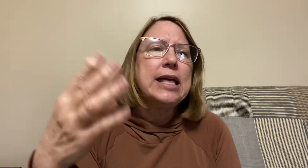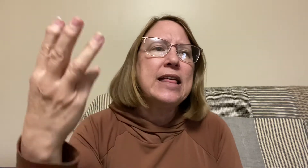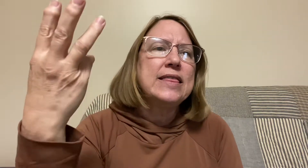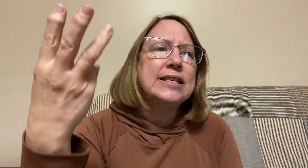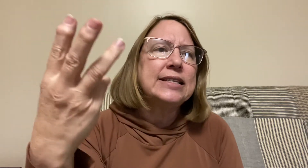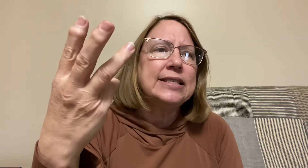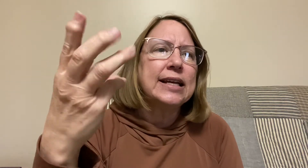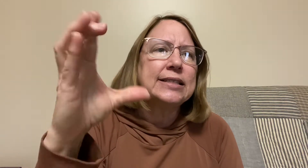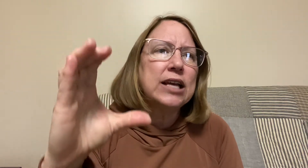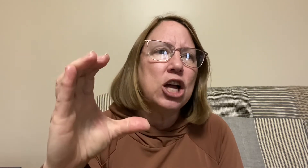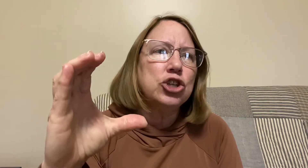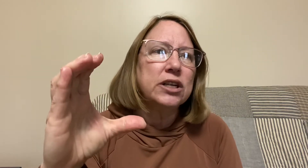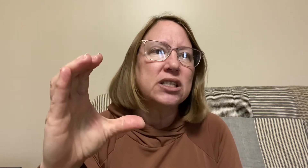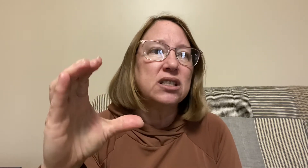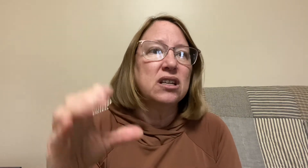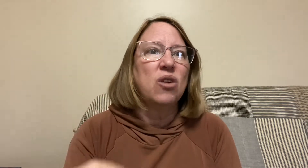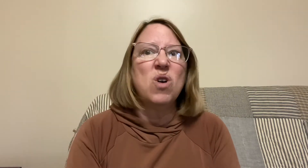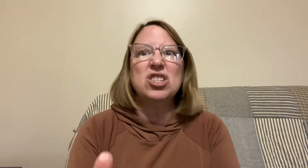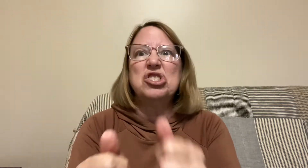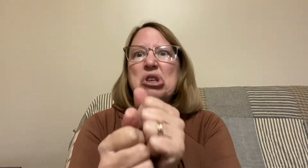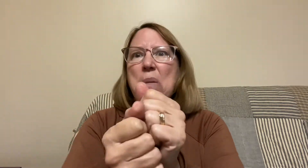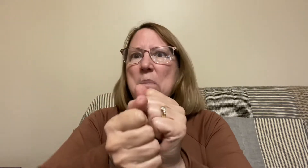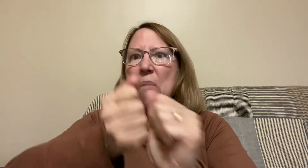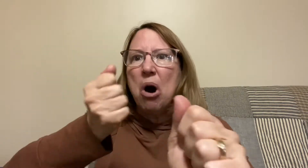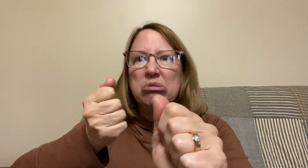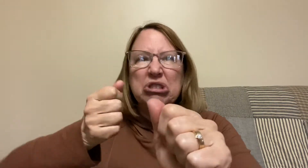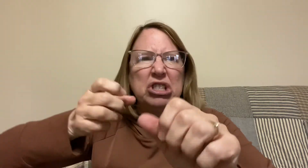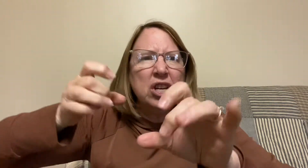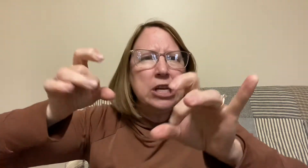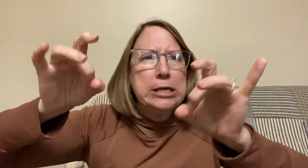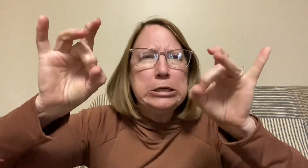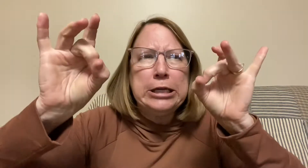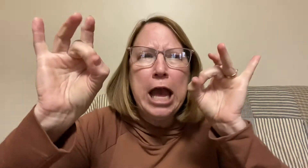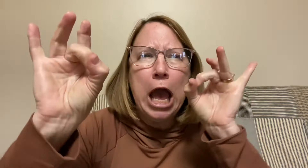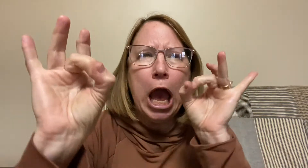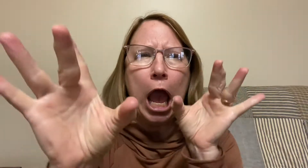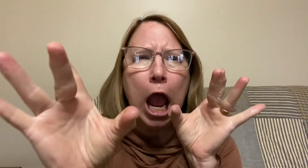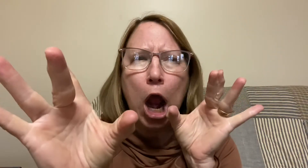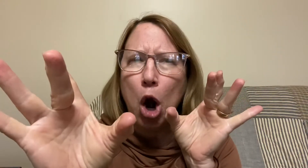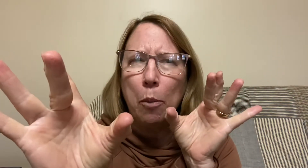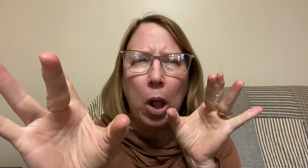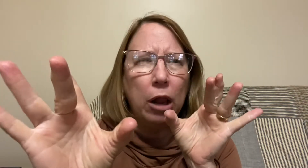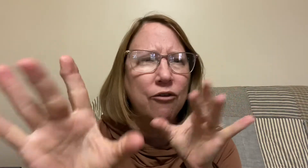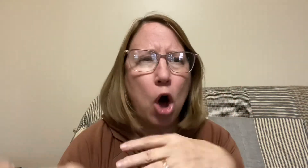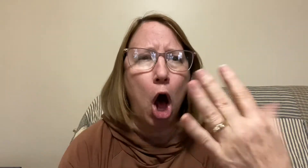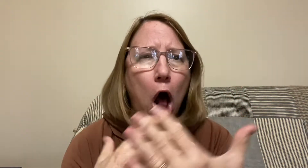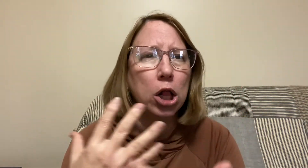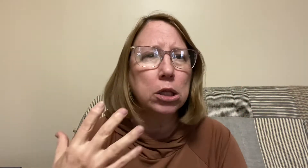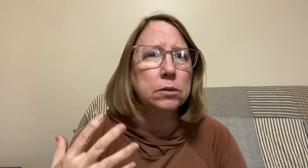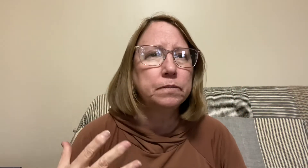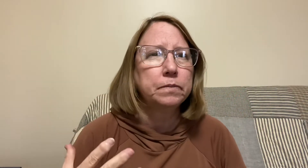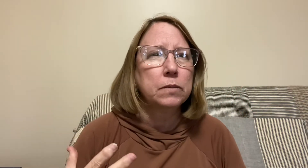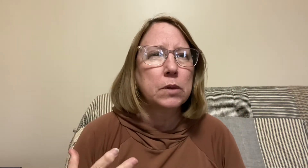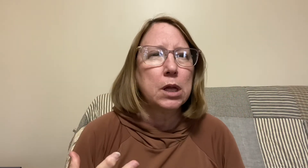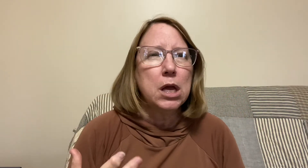traders who've been trading in the Middle East brought